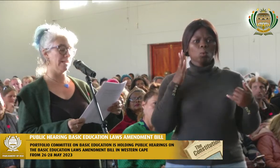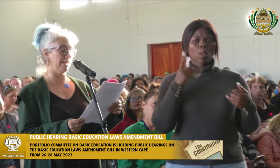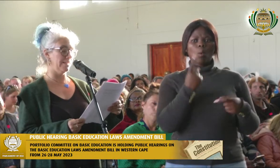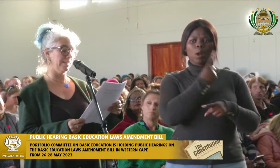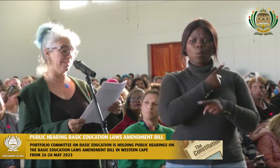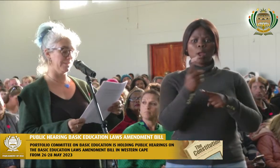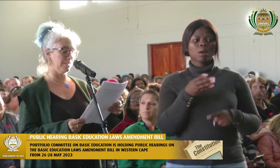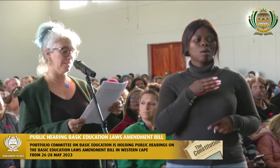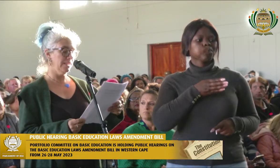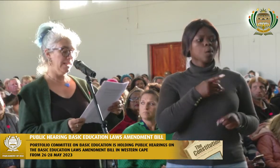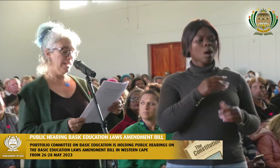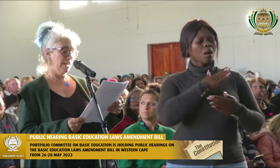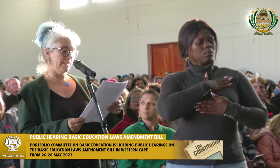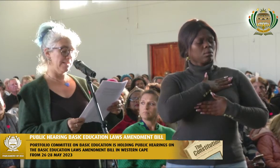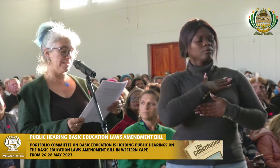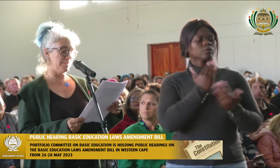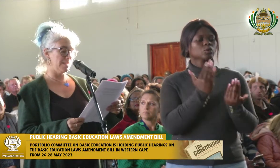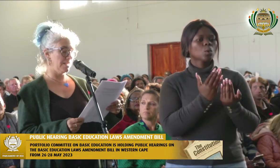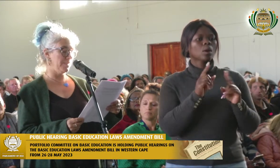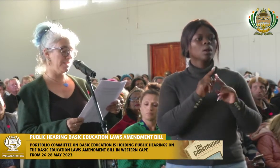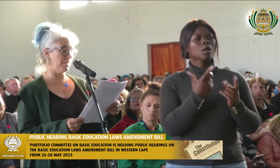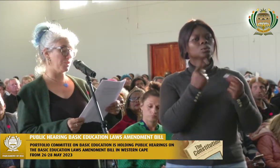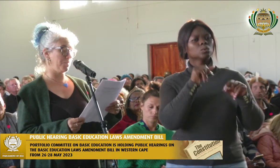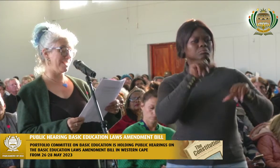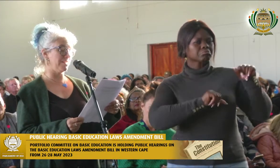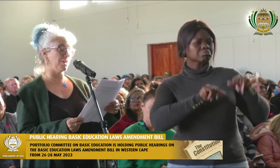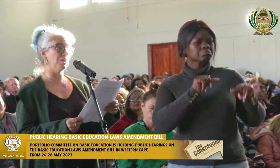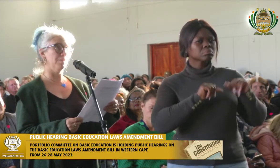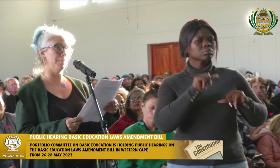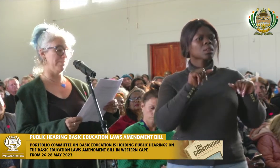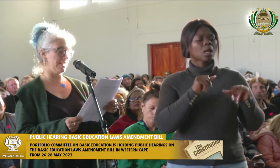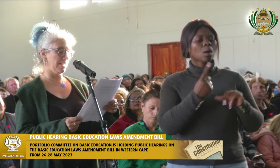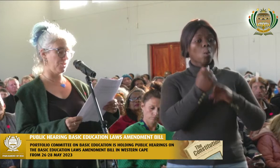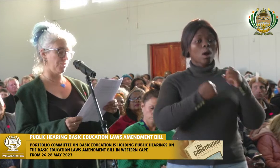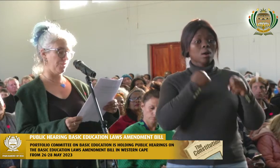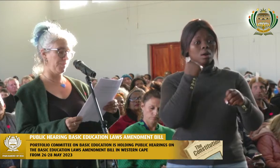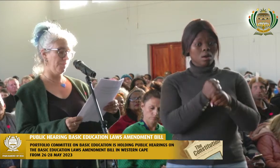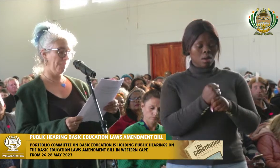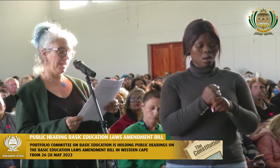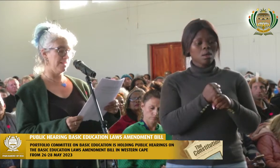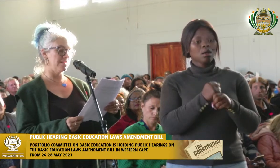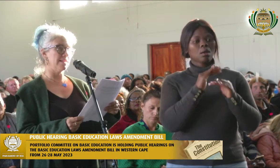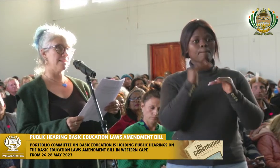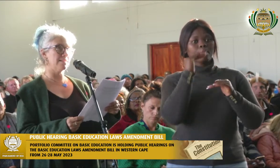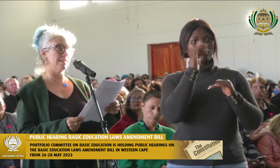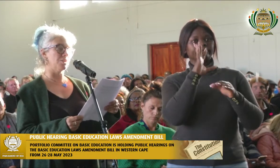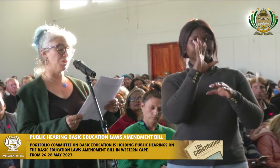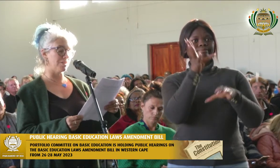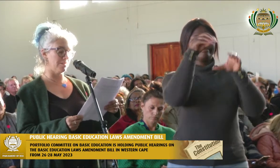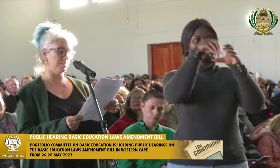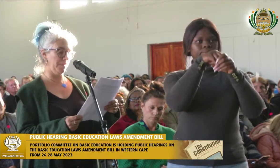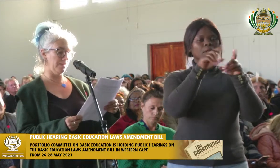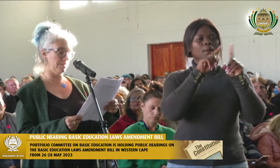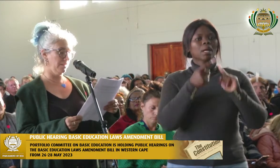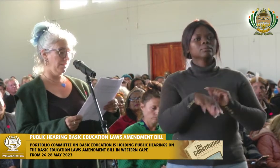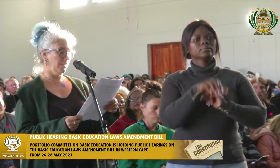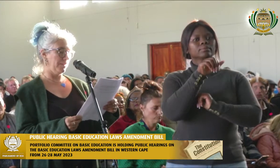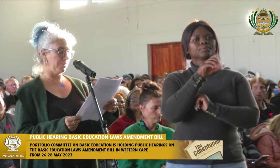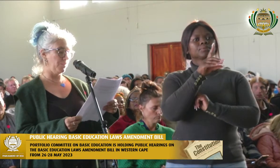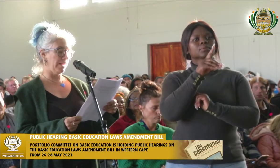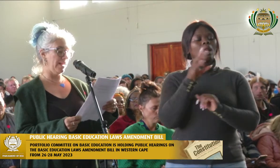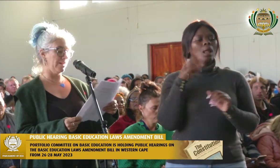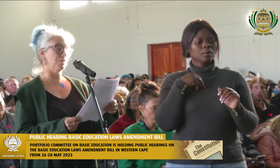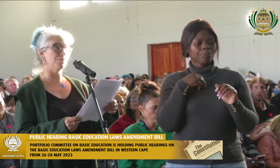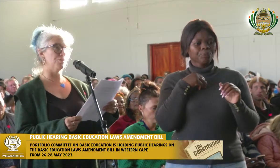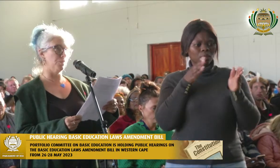for a week, and he loved it. He did some assessments and was placed a year above his age group. The dyslexia had not disappeared,